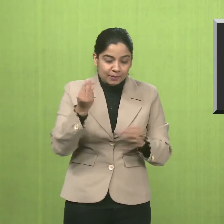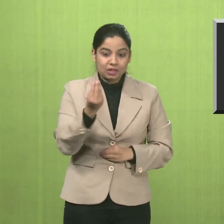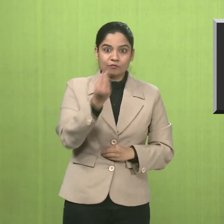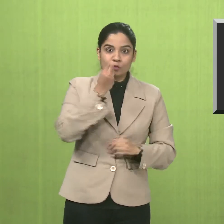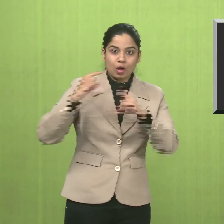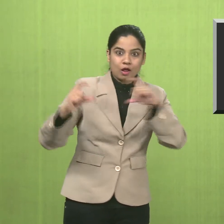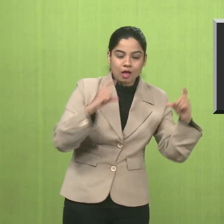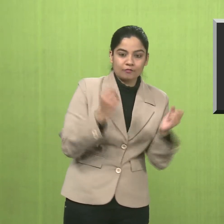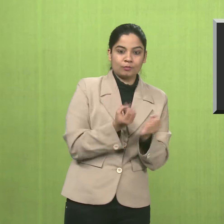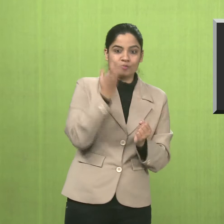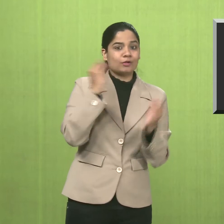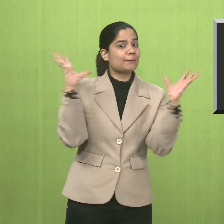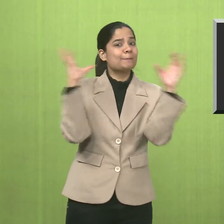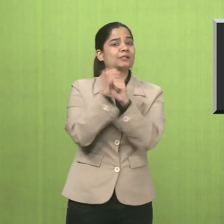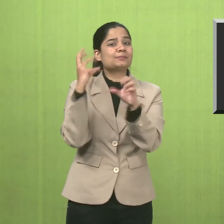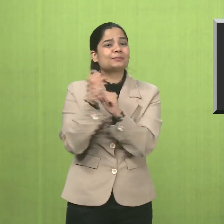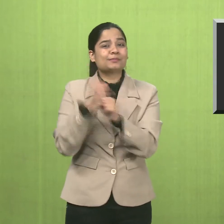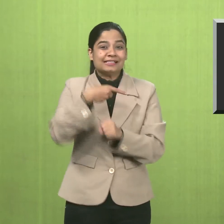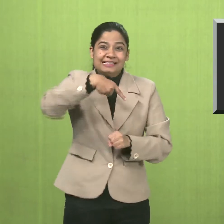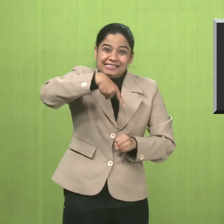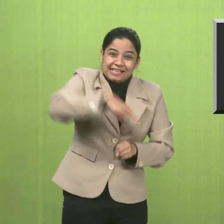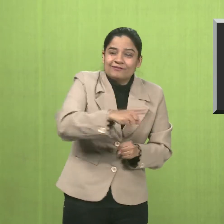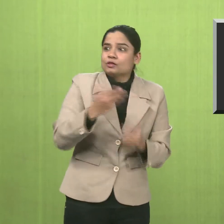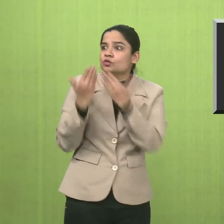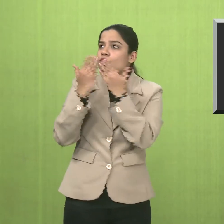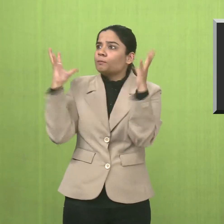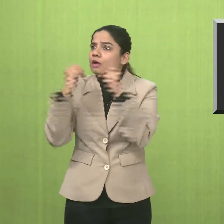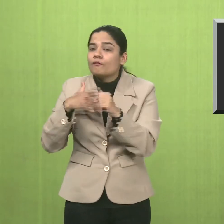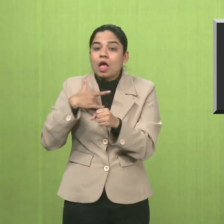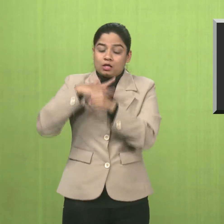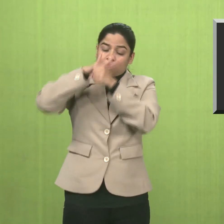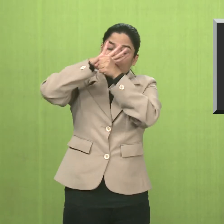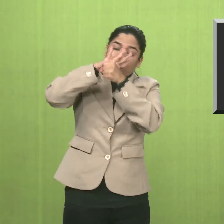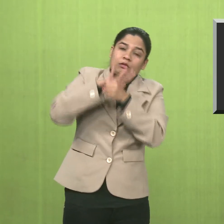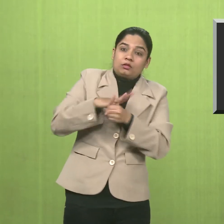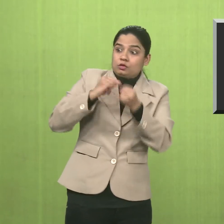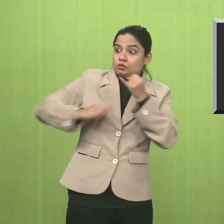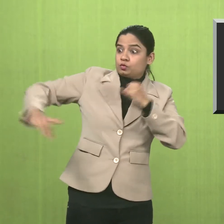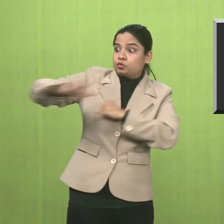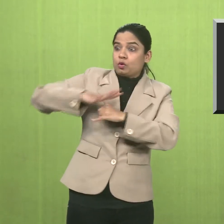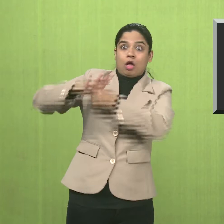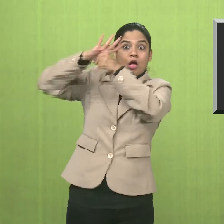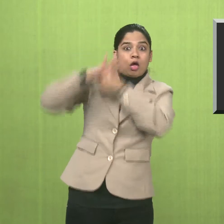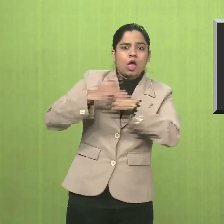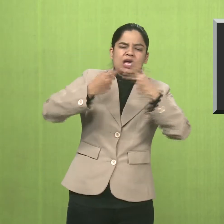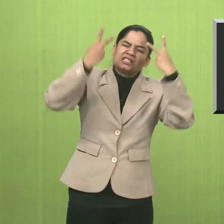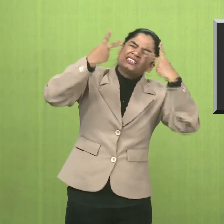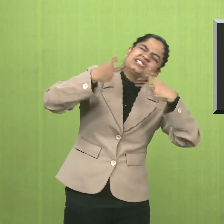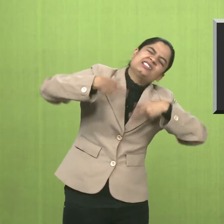socio-economic disadvantaged children. They are not provided adequate amount of food, etc. They are disadvantaged from